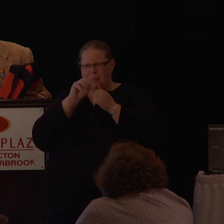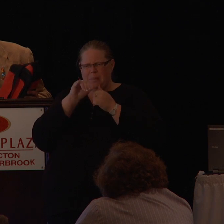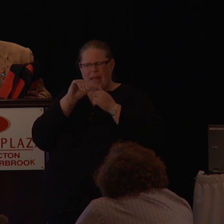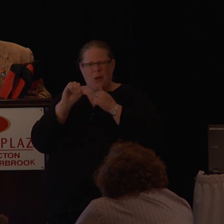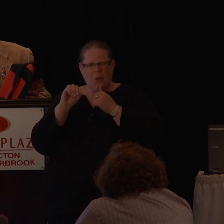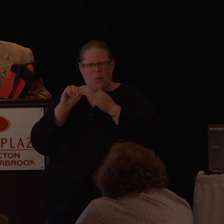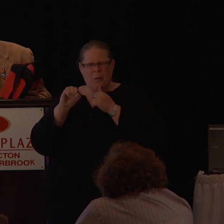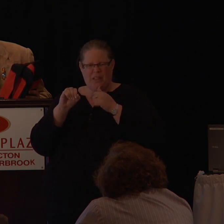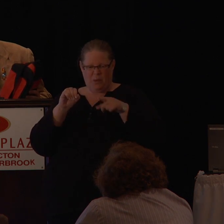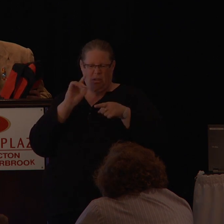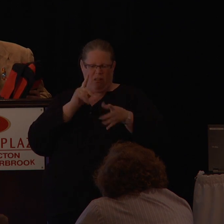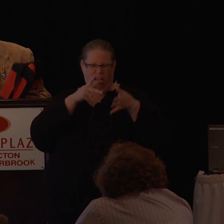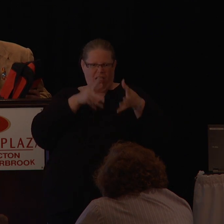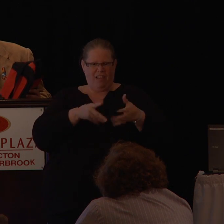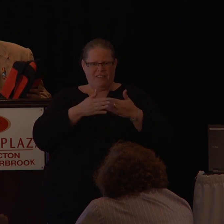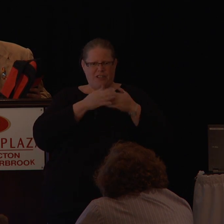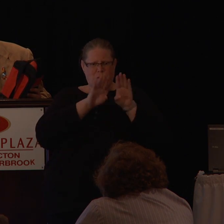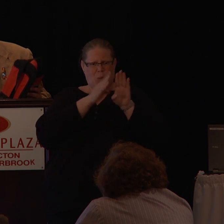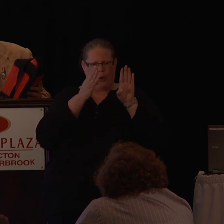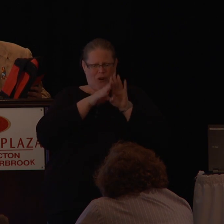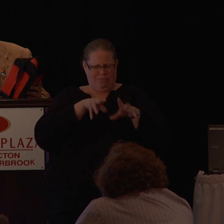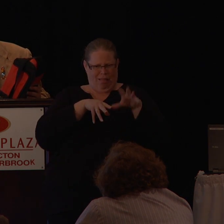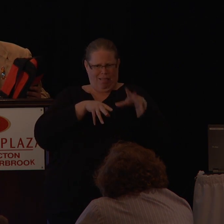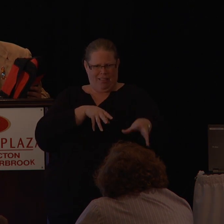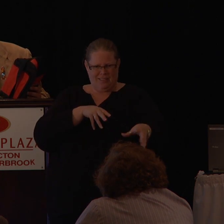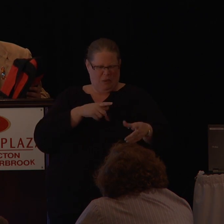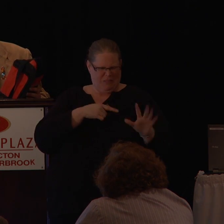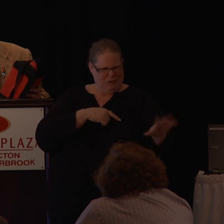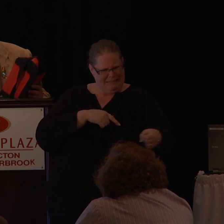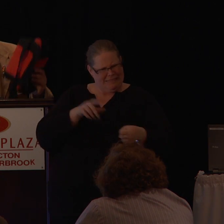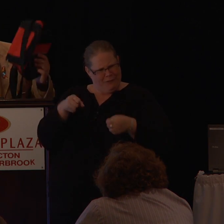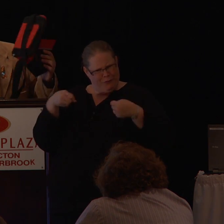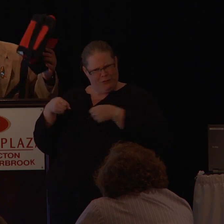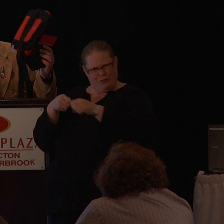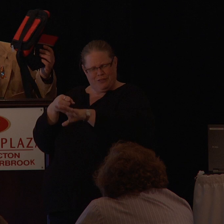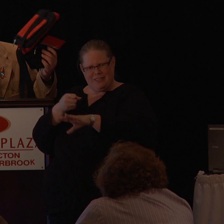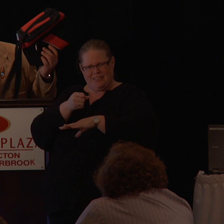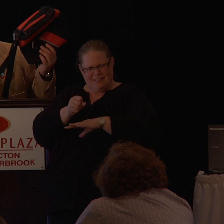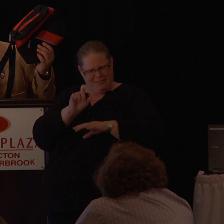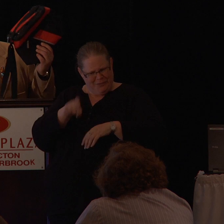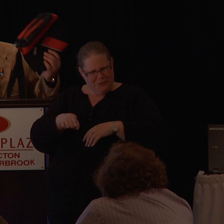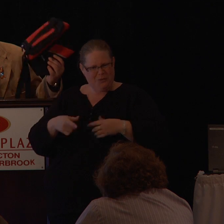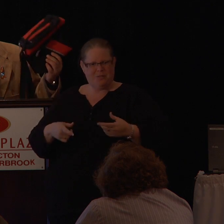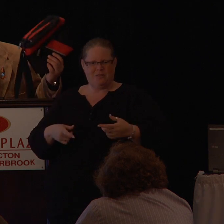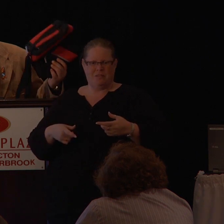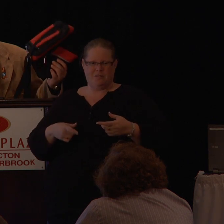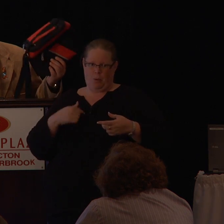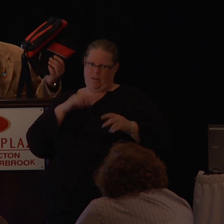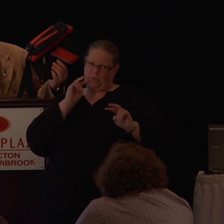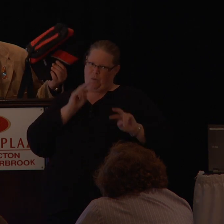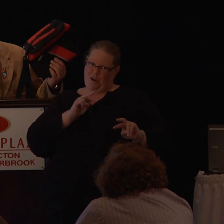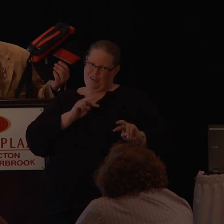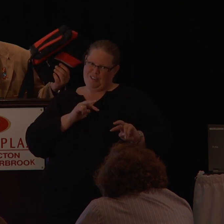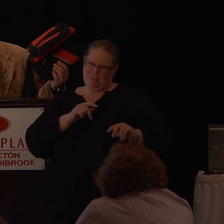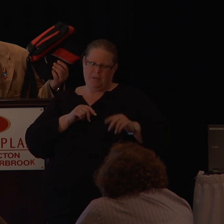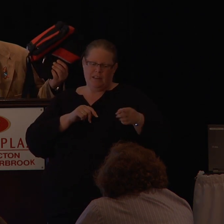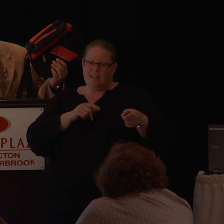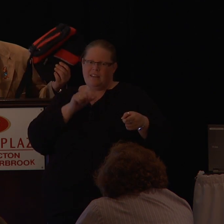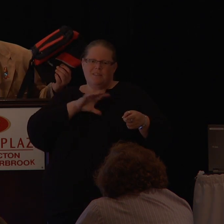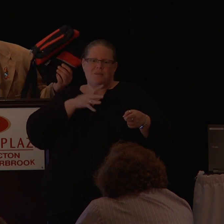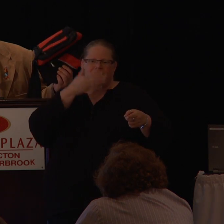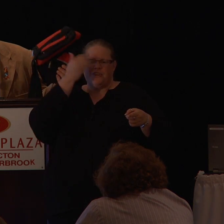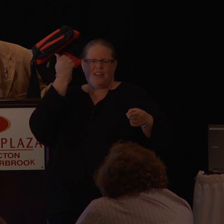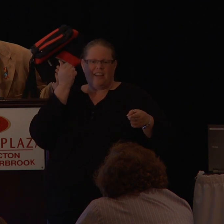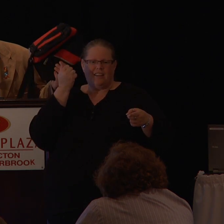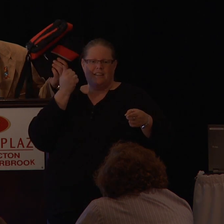Dad doesn't forget to take it out to the car when he takes him to school in the morning. But that's a very effective way that he tells us what